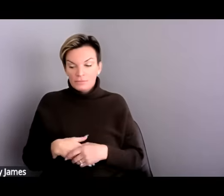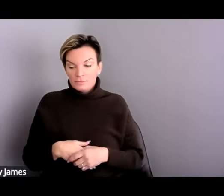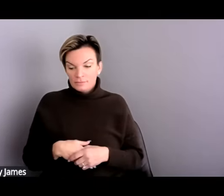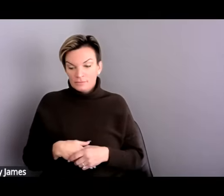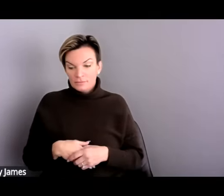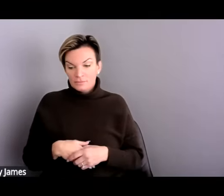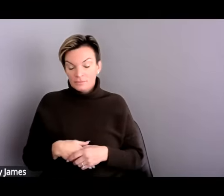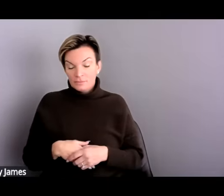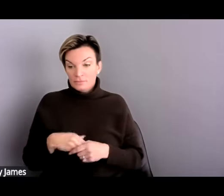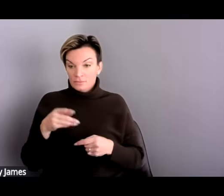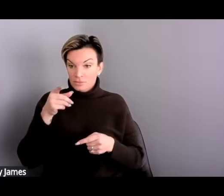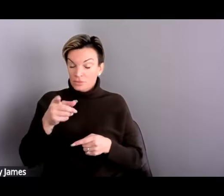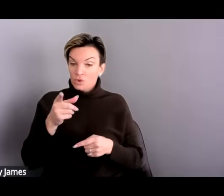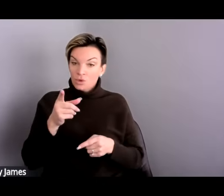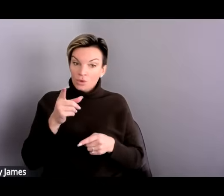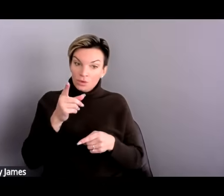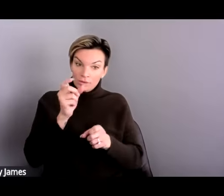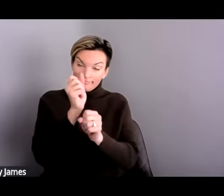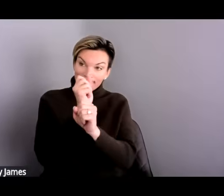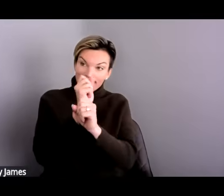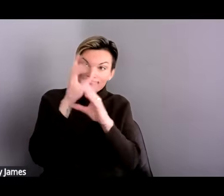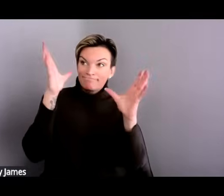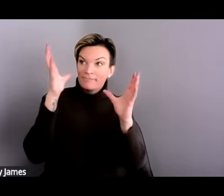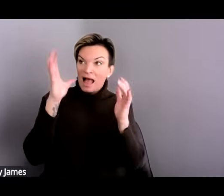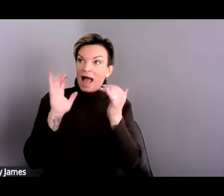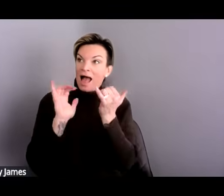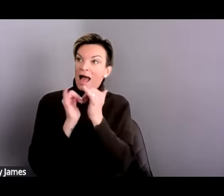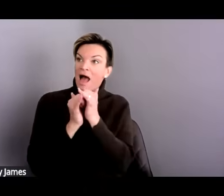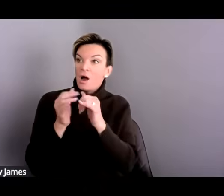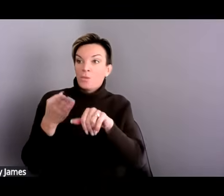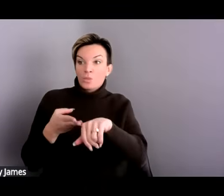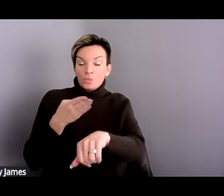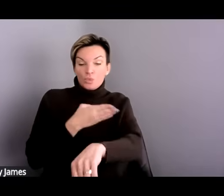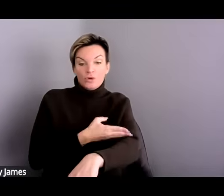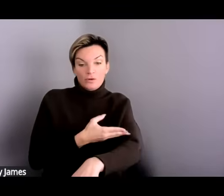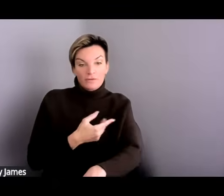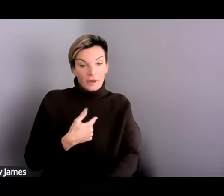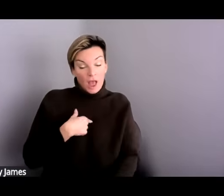better and make that easier, I'm all for that.